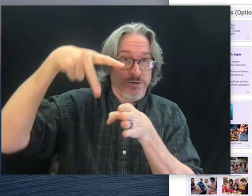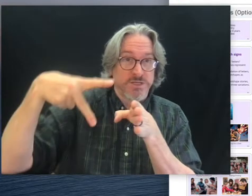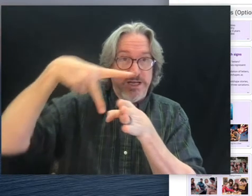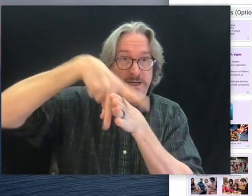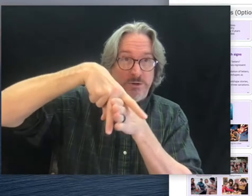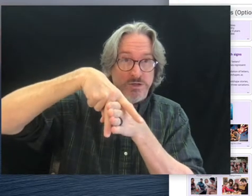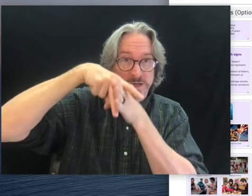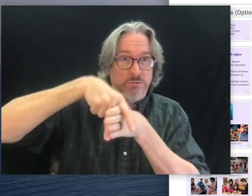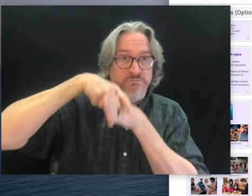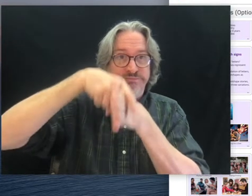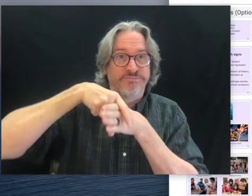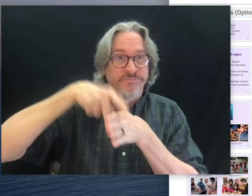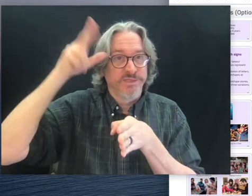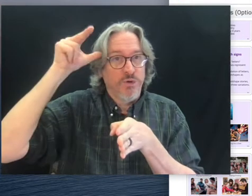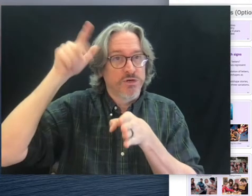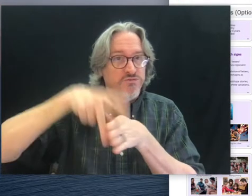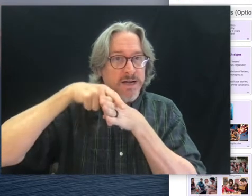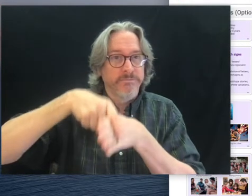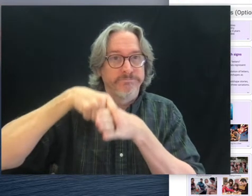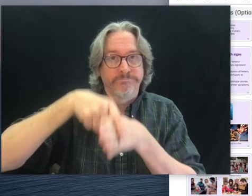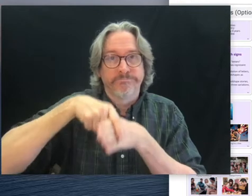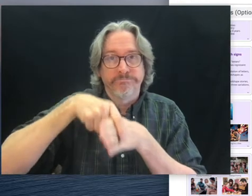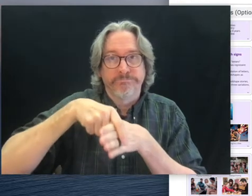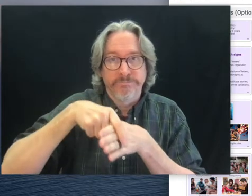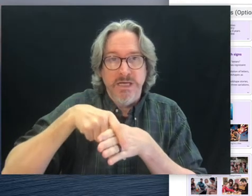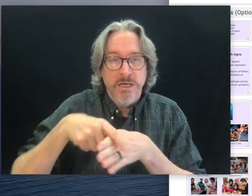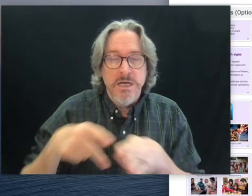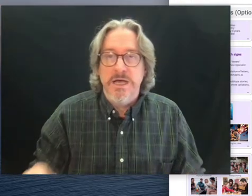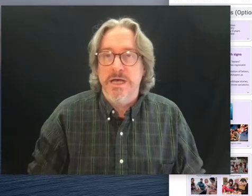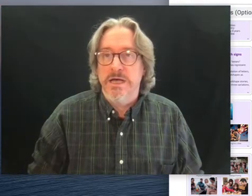Here's the person getting on the horse, right? Horse riding.